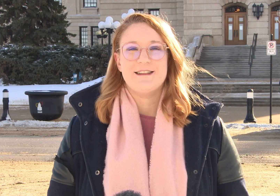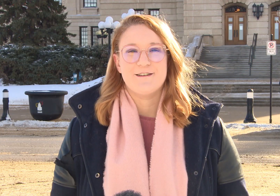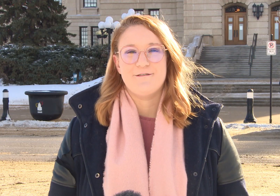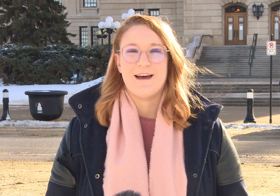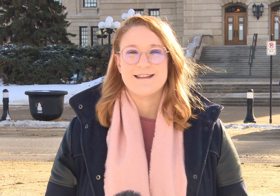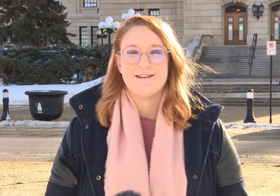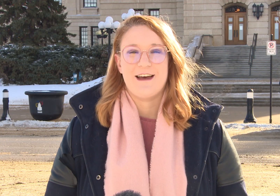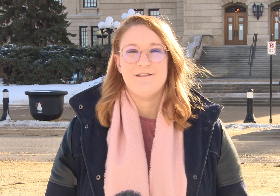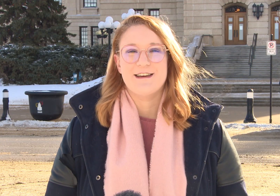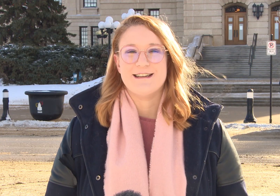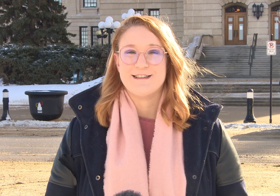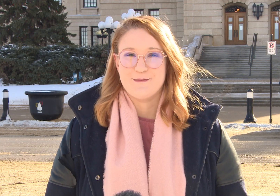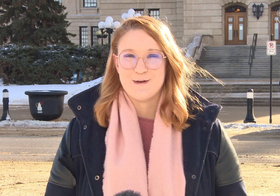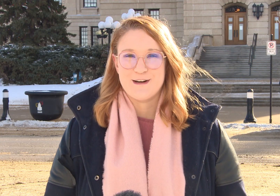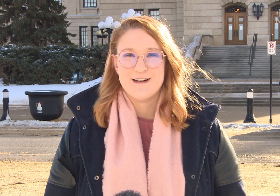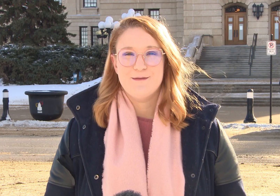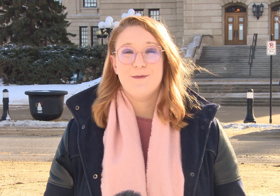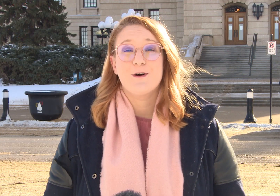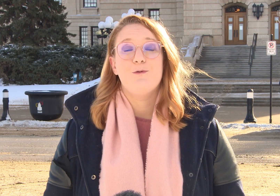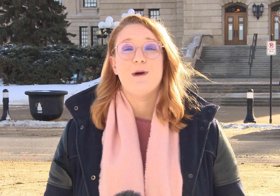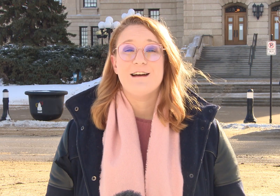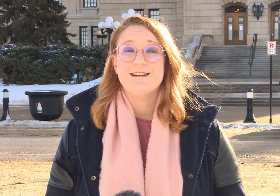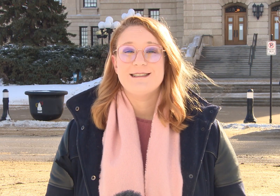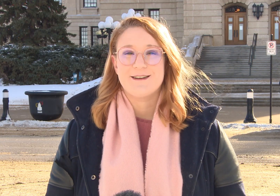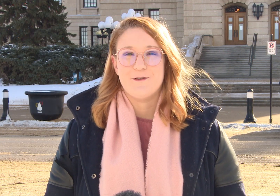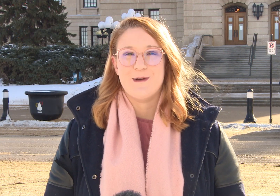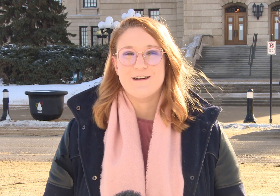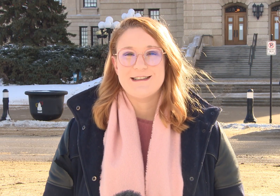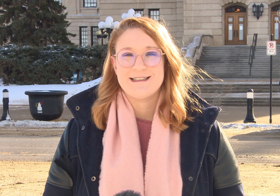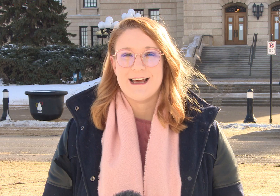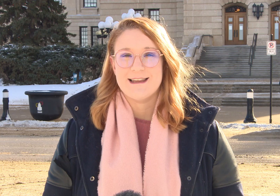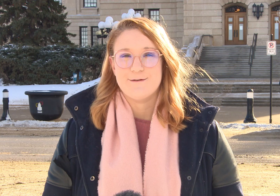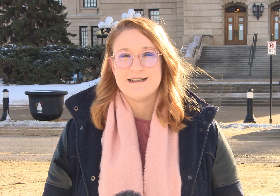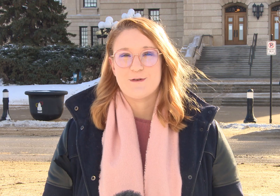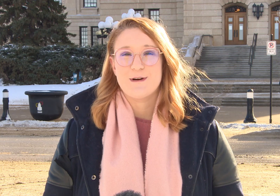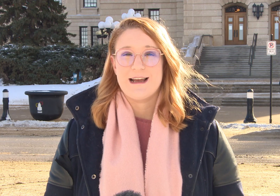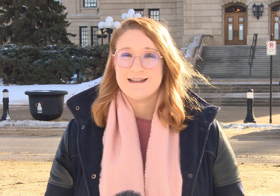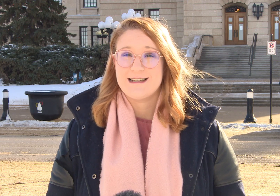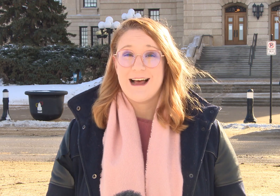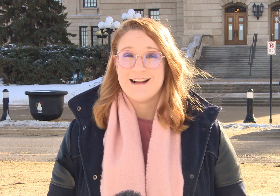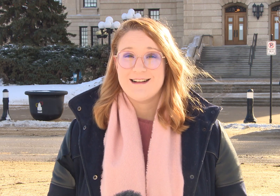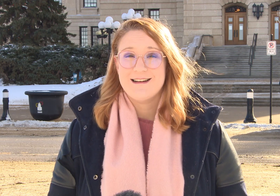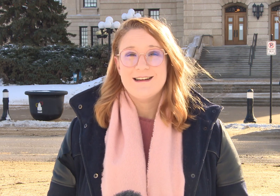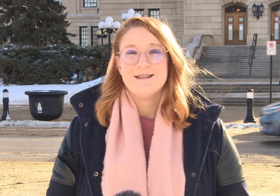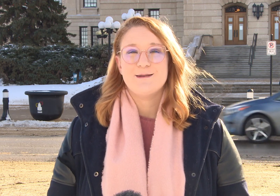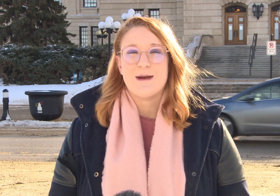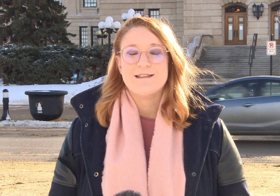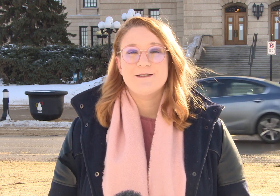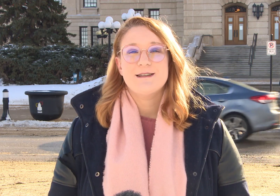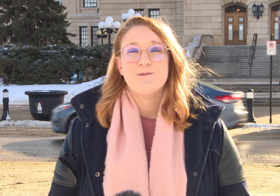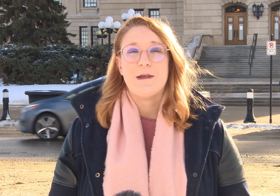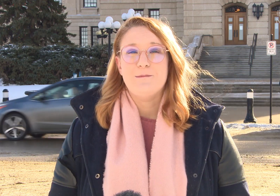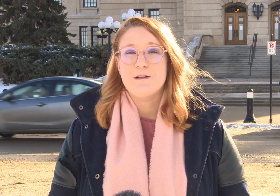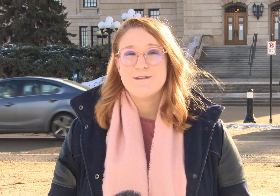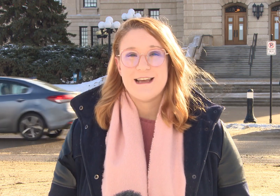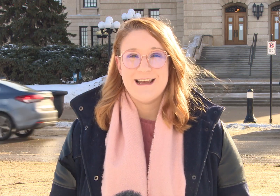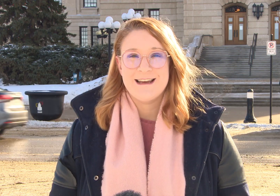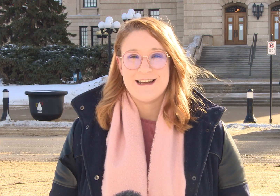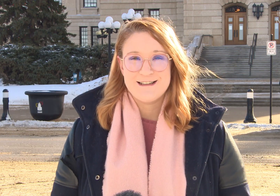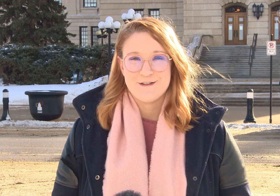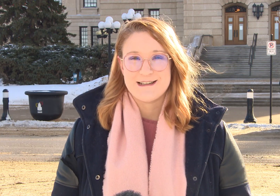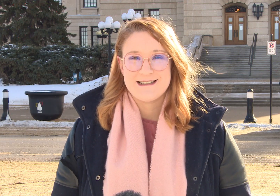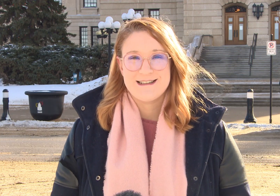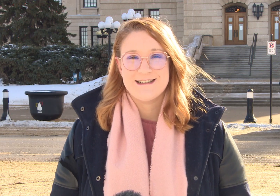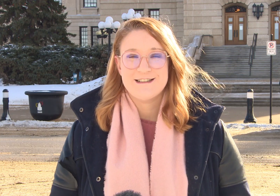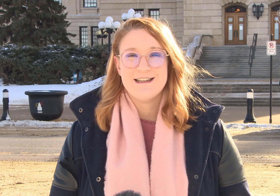There's another effect of having an interpreter, more awareness of American Sign Language, or ASL. Spicer says people are taking